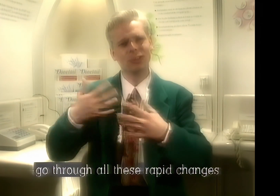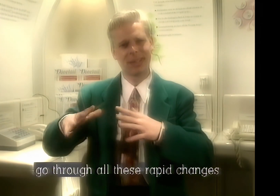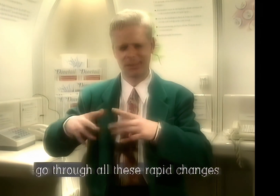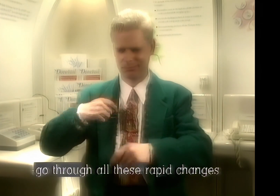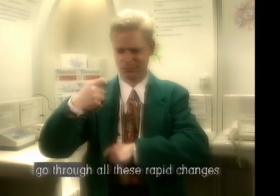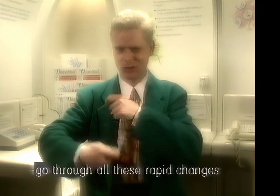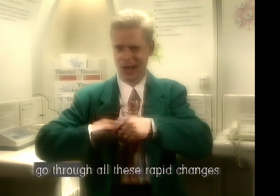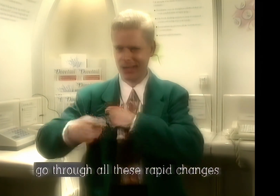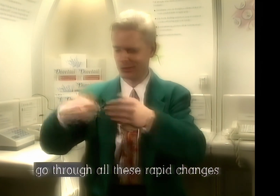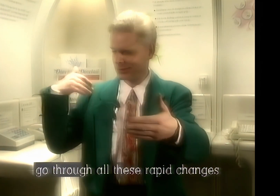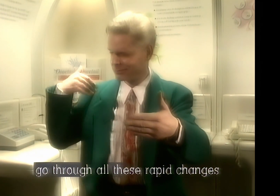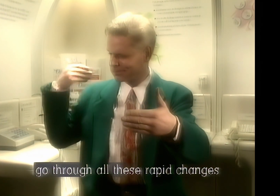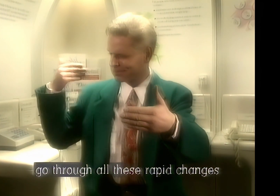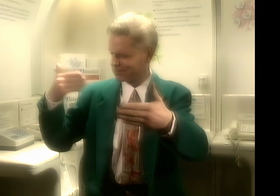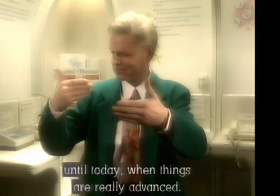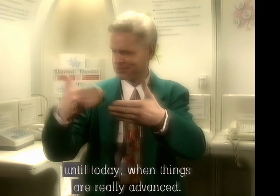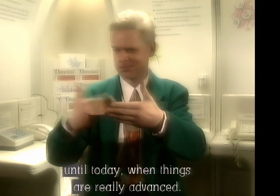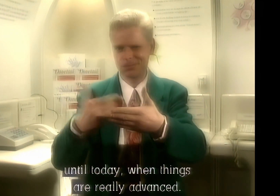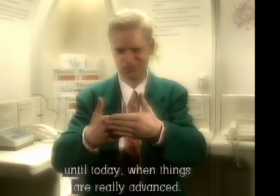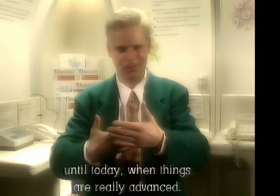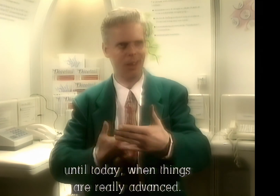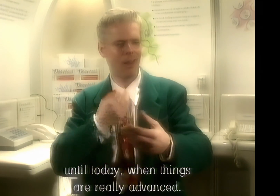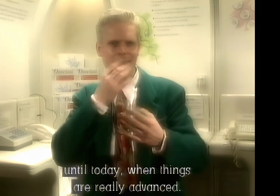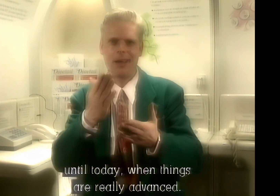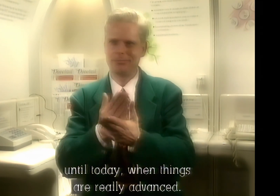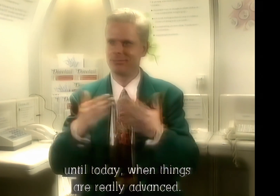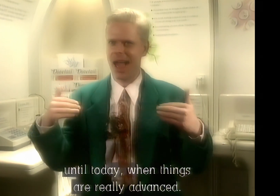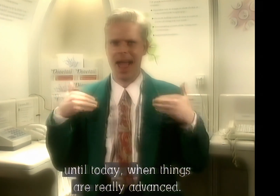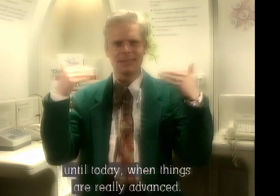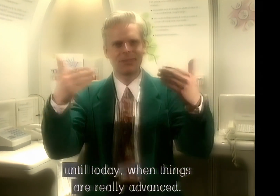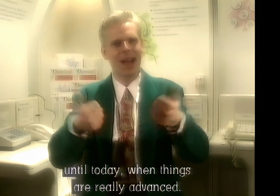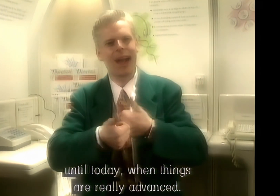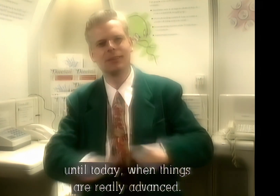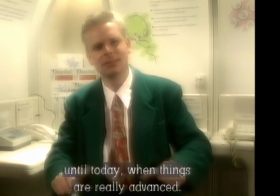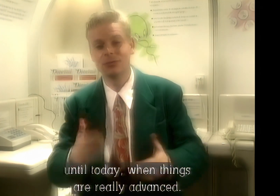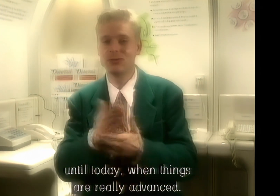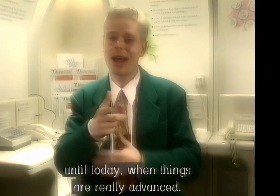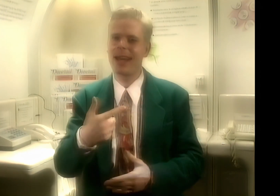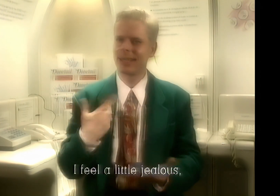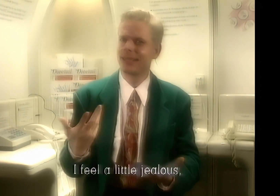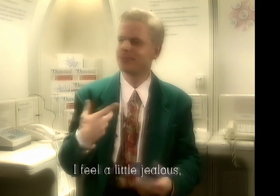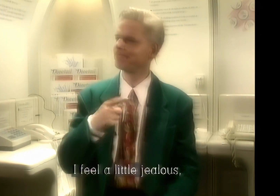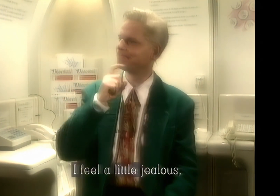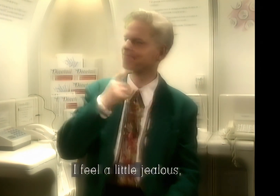Well, we've seen communication technology go through all these rapid changes until we've reached the stage we're at today where things are really